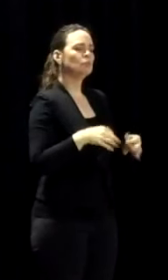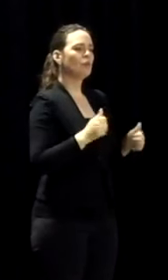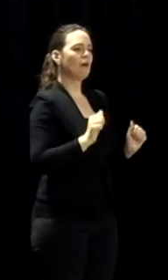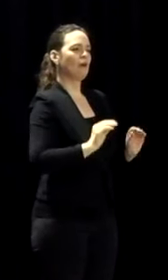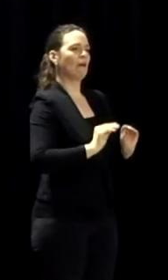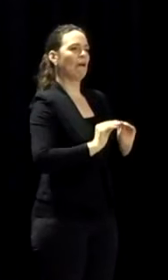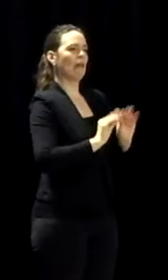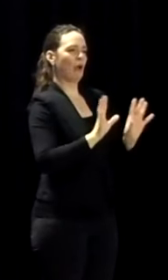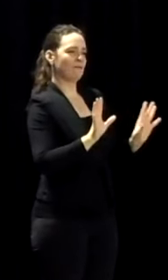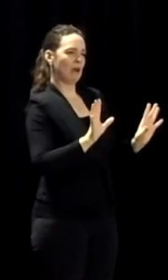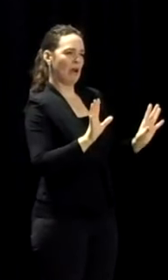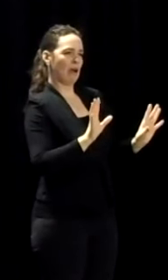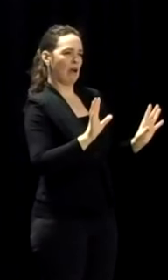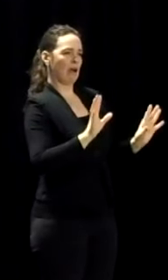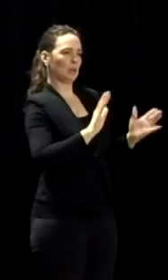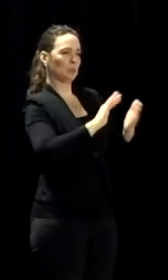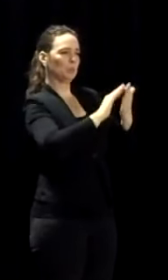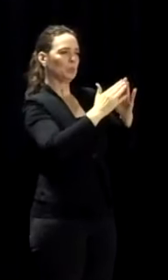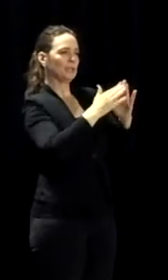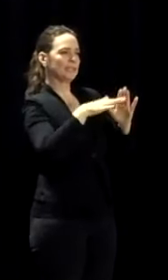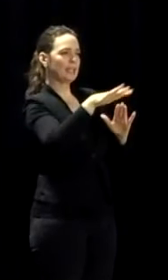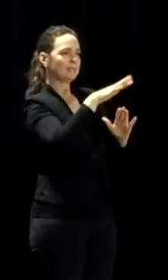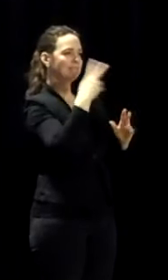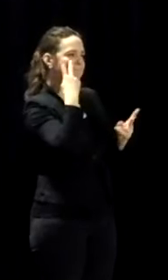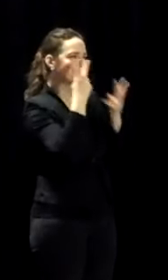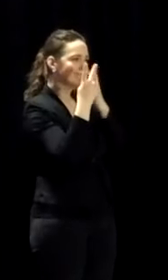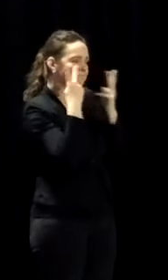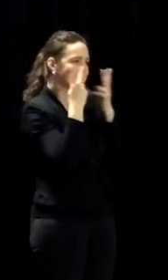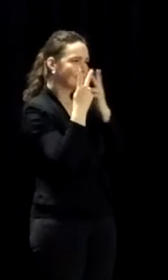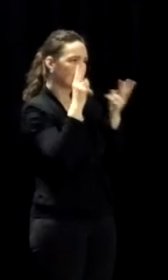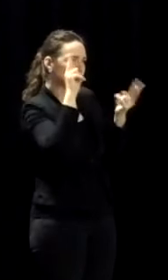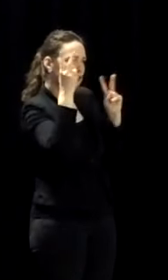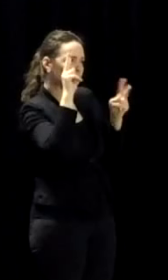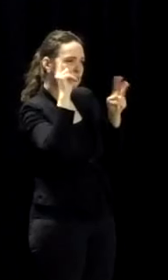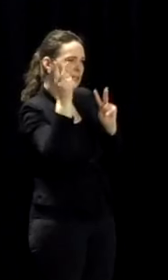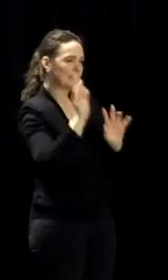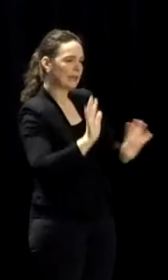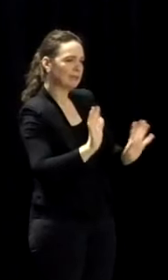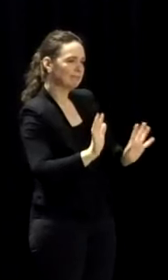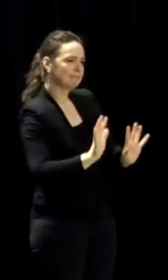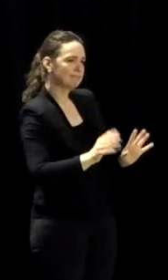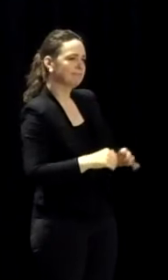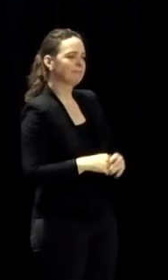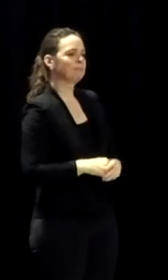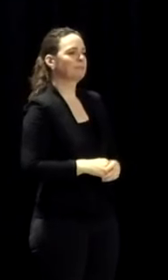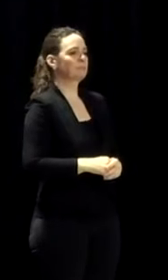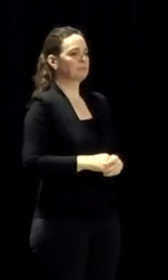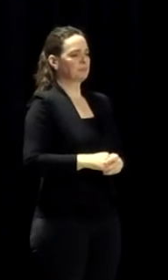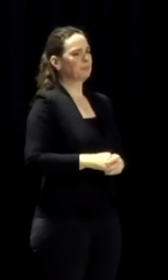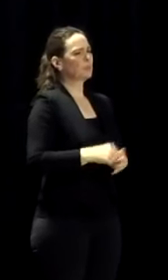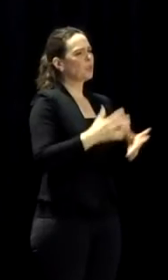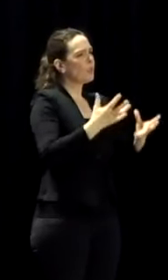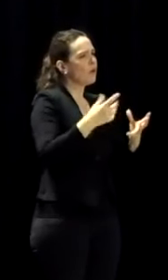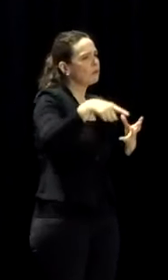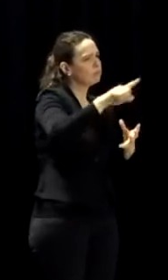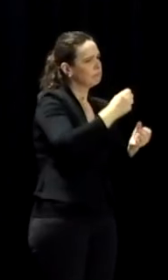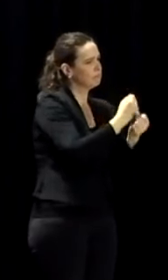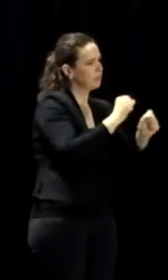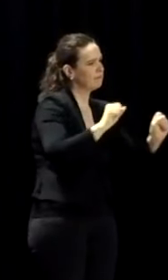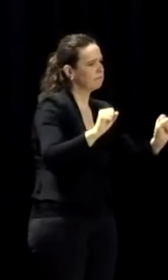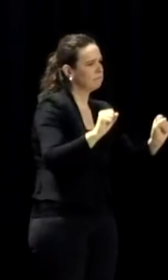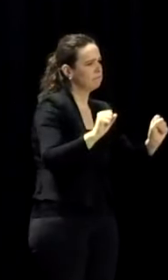situations, some continued misinformation out there as it relates to public safety, and then also try to answer any questions that you